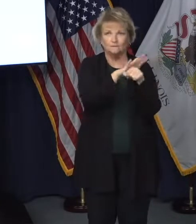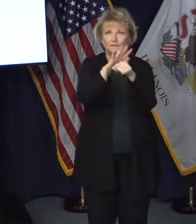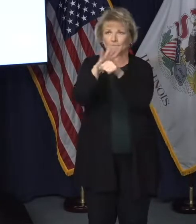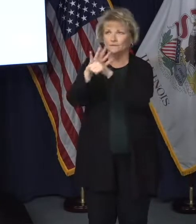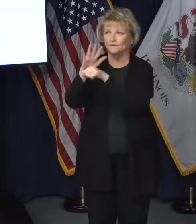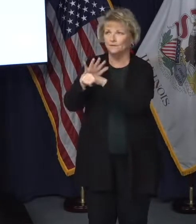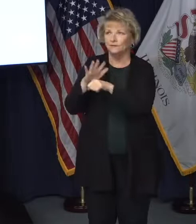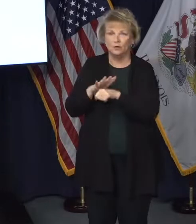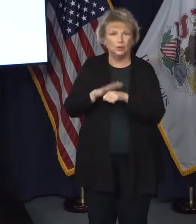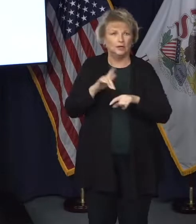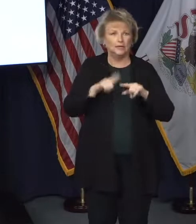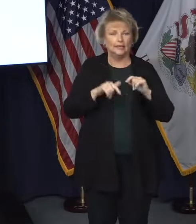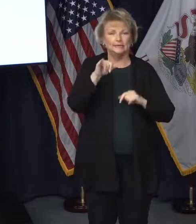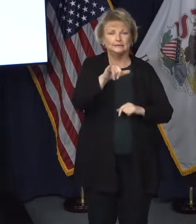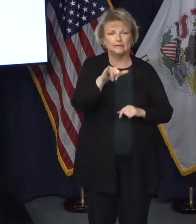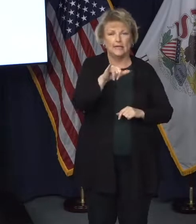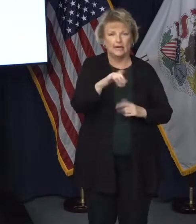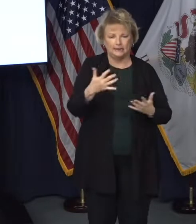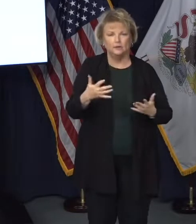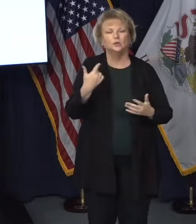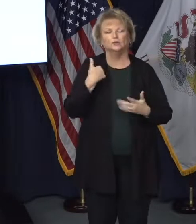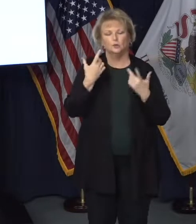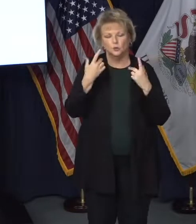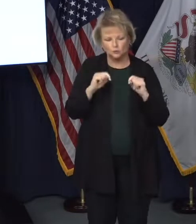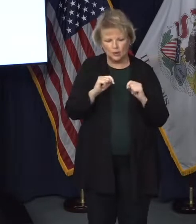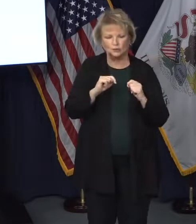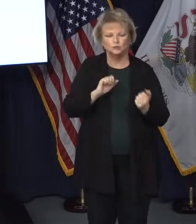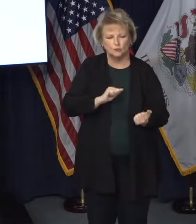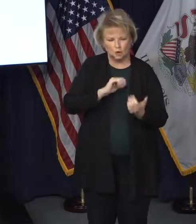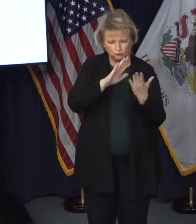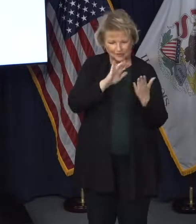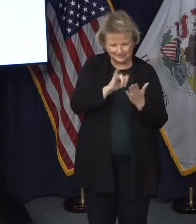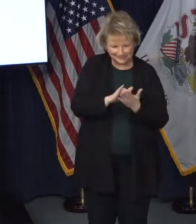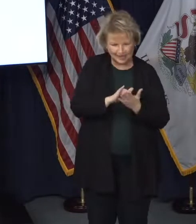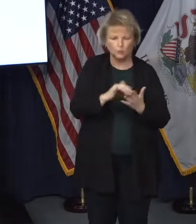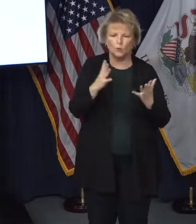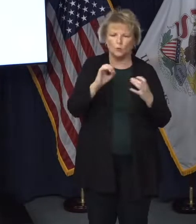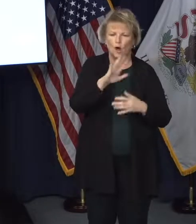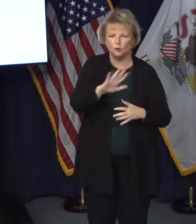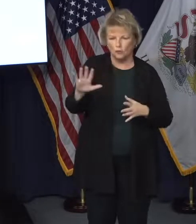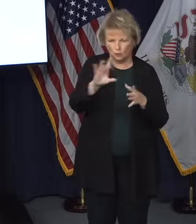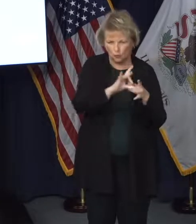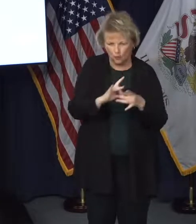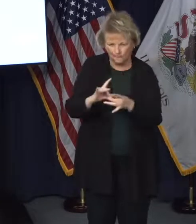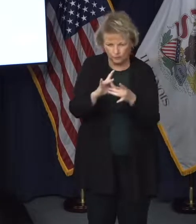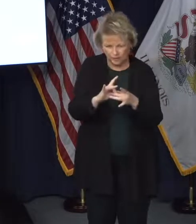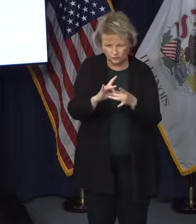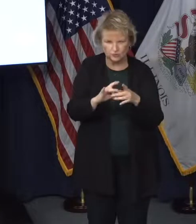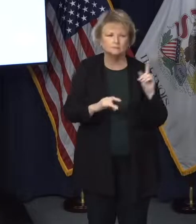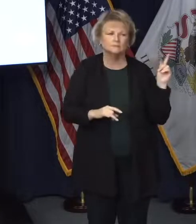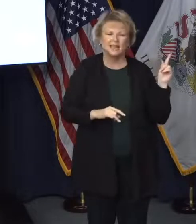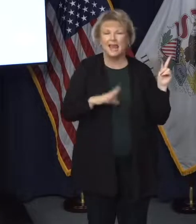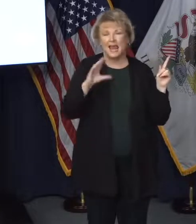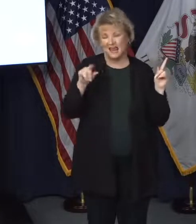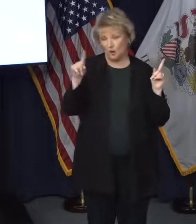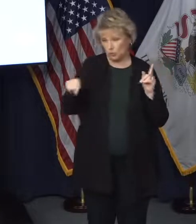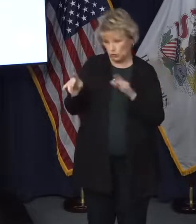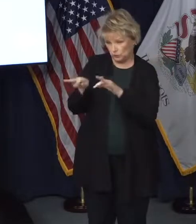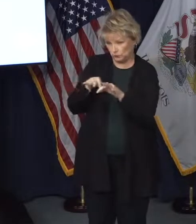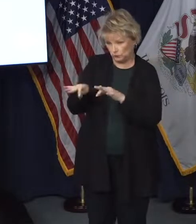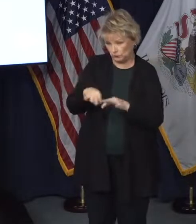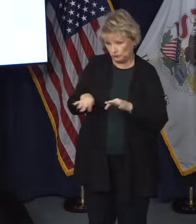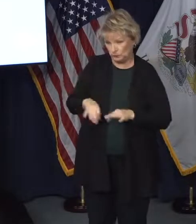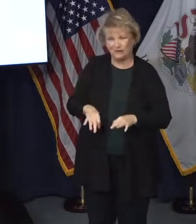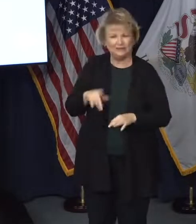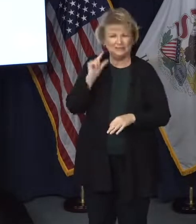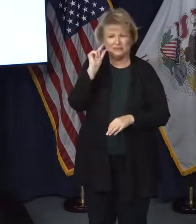because there are no beds. And so we are trying to address that fact and looking for everyone's cooperation for that. And those are very small numbers, what you're describing. You're